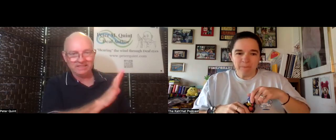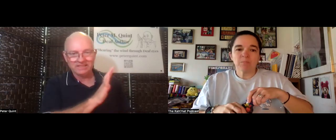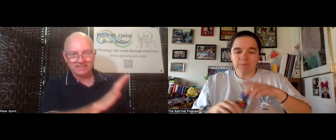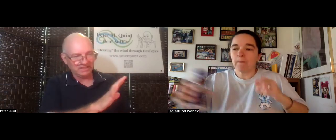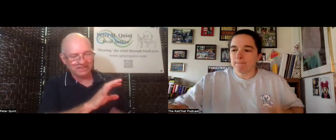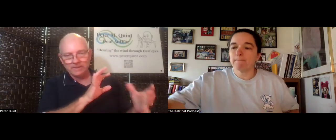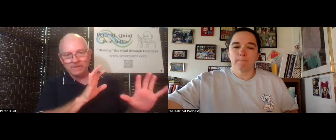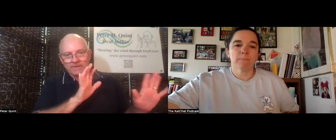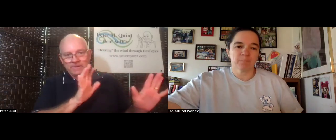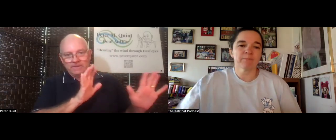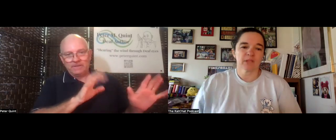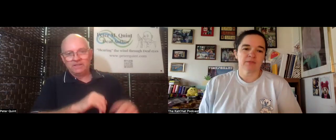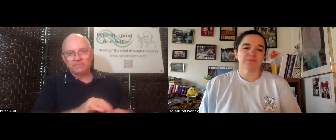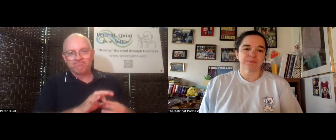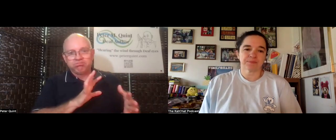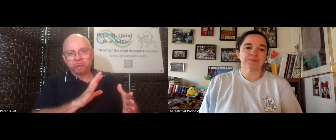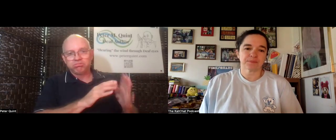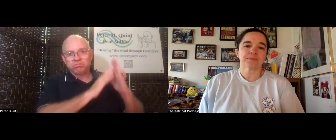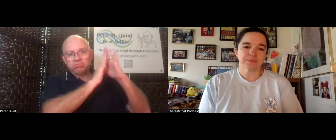That's his